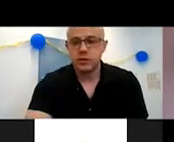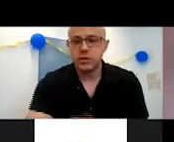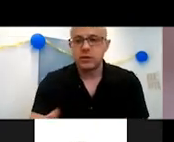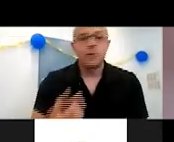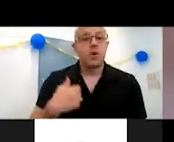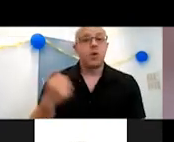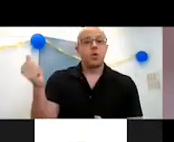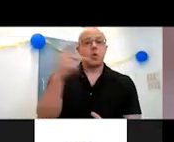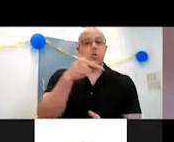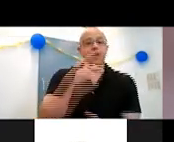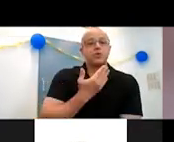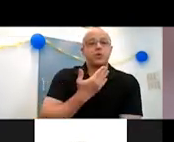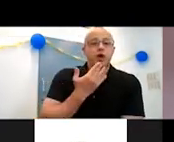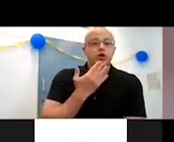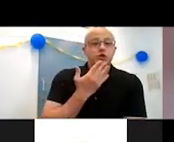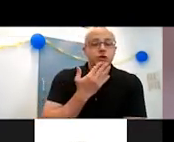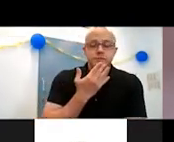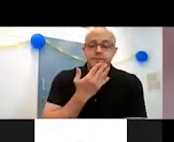just future reference.